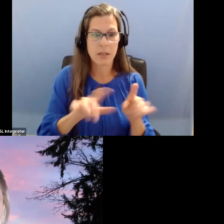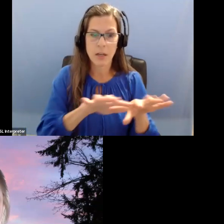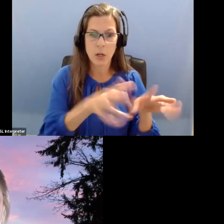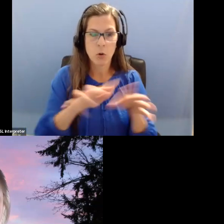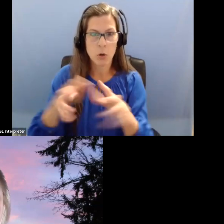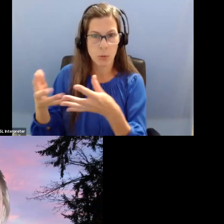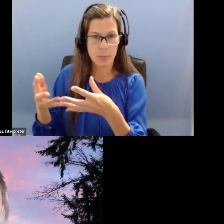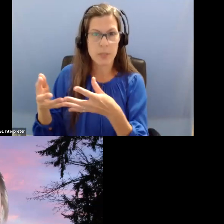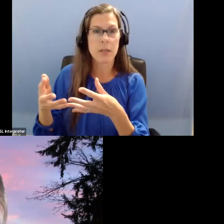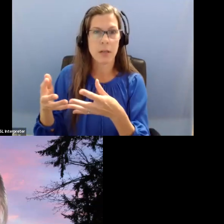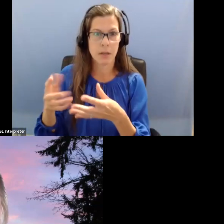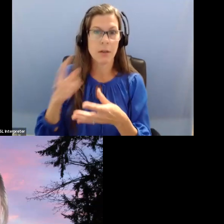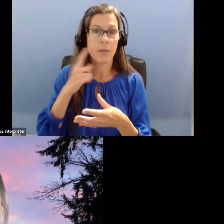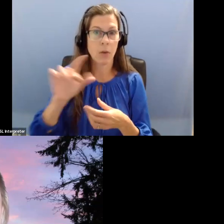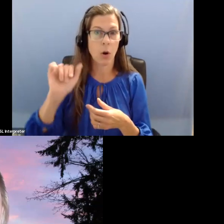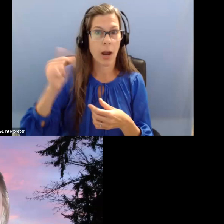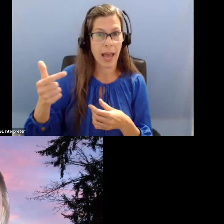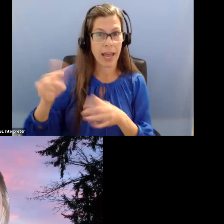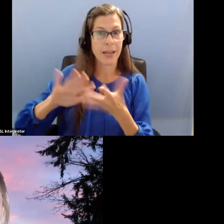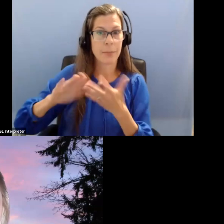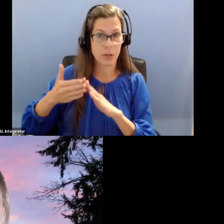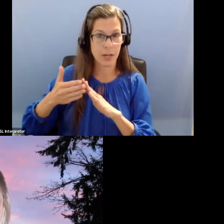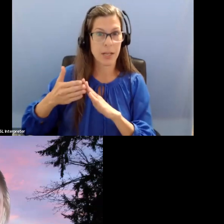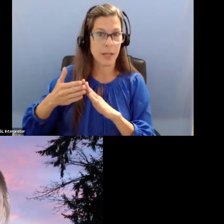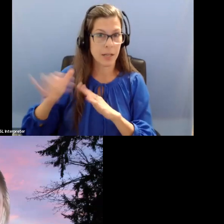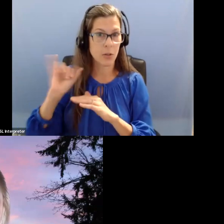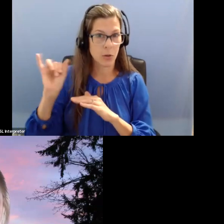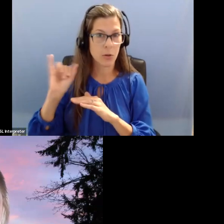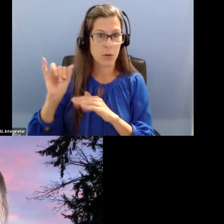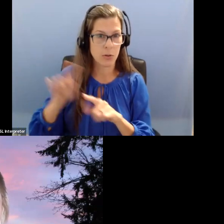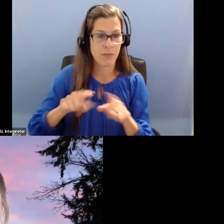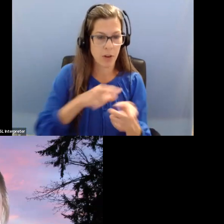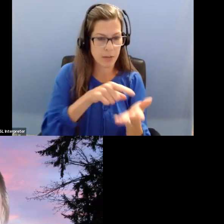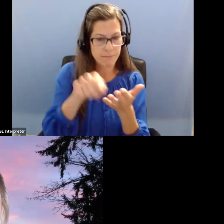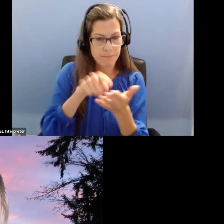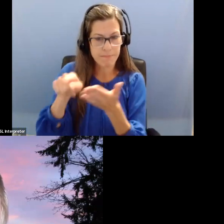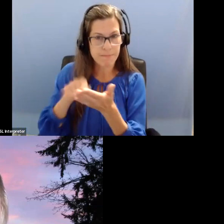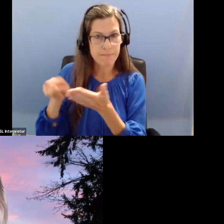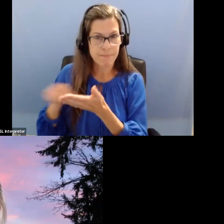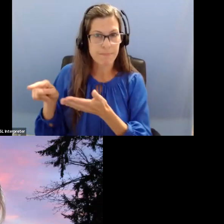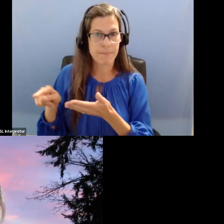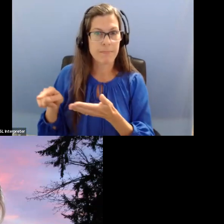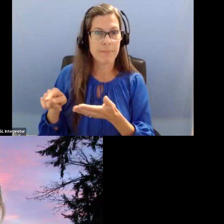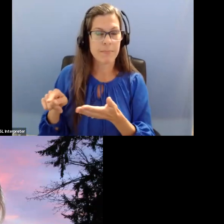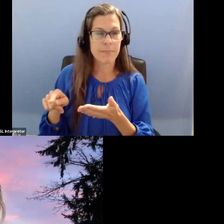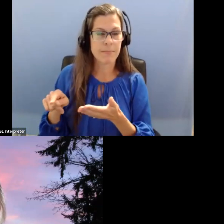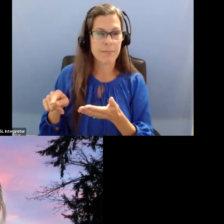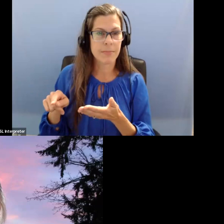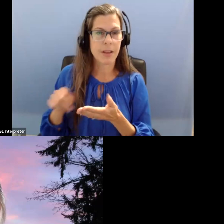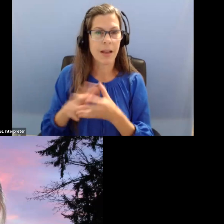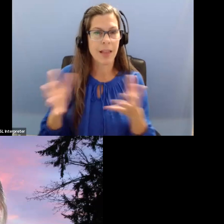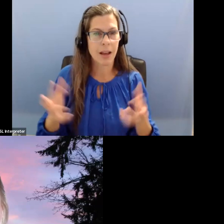the agricultural community. So, you know, this is a lot of these recommendations